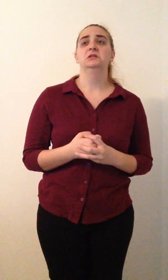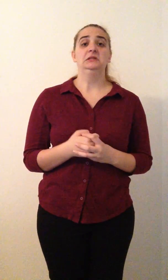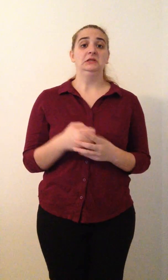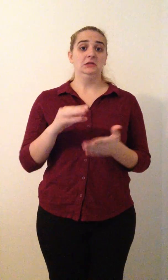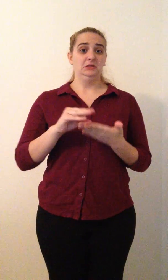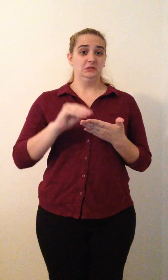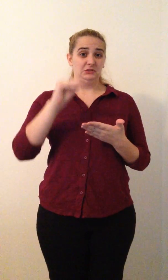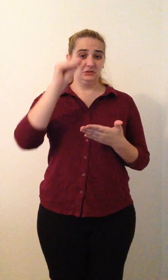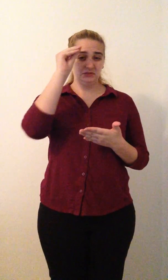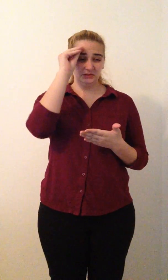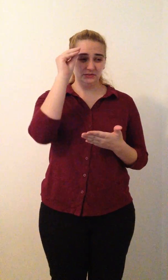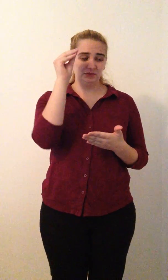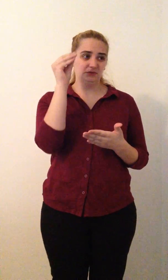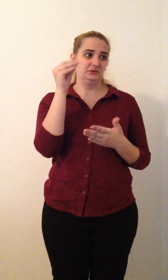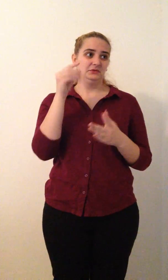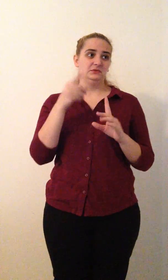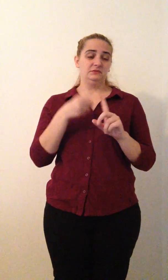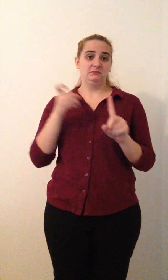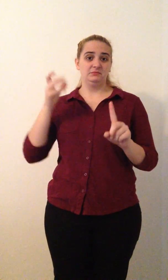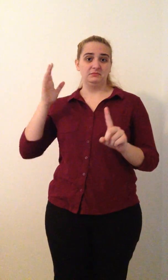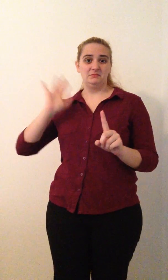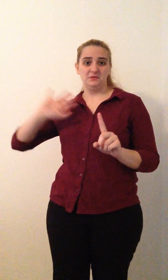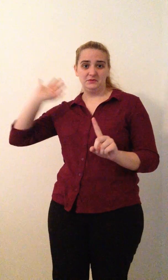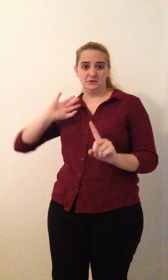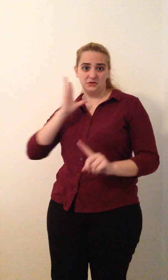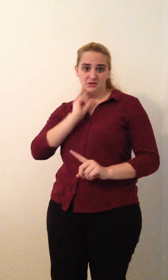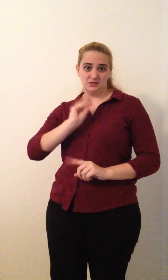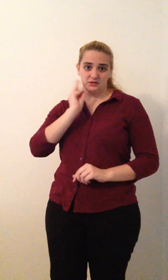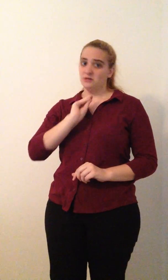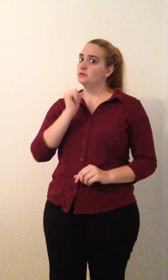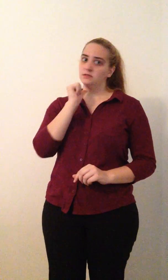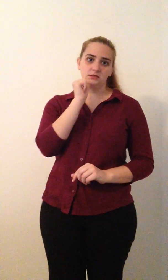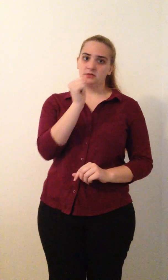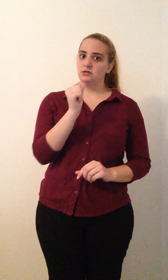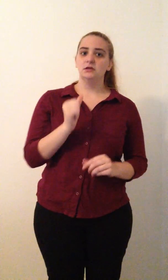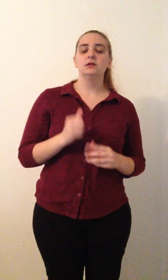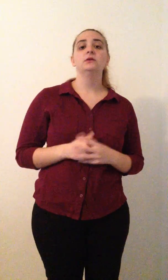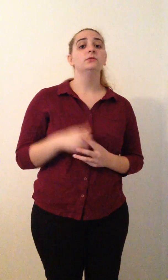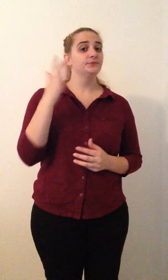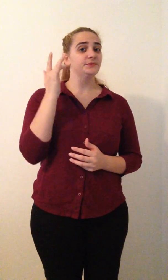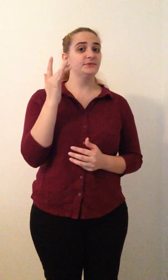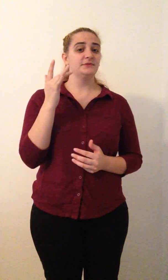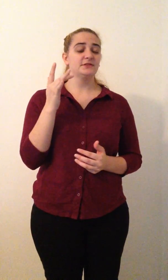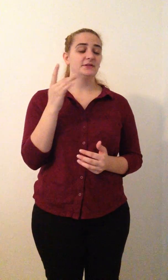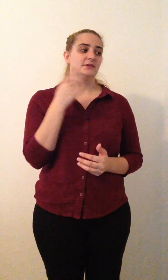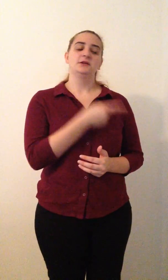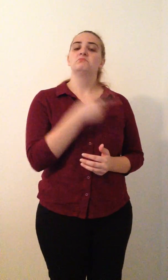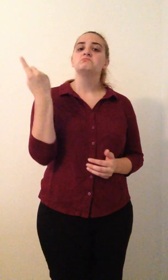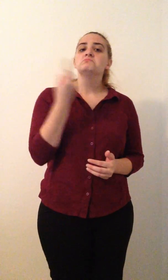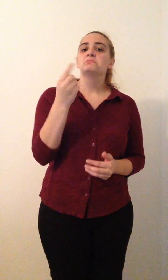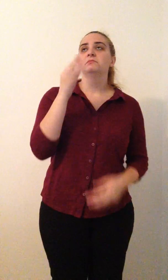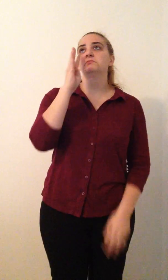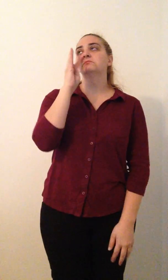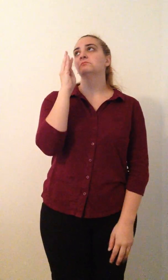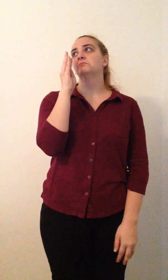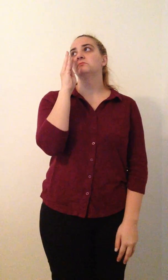from their own experiences, since they're not paying attention to things. And I know for a fact what